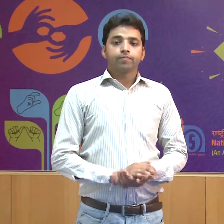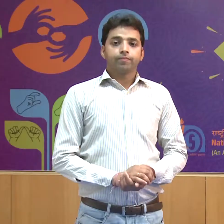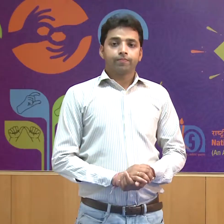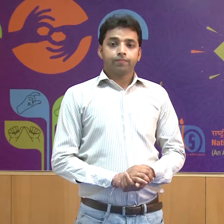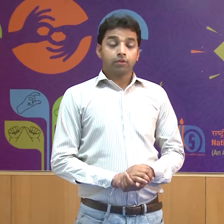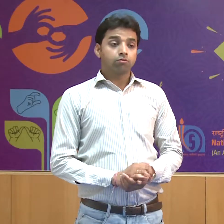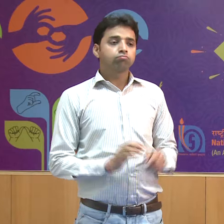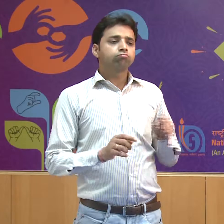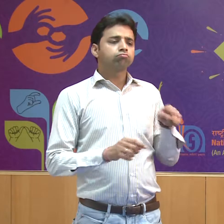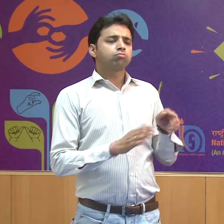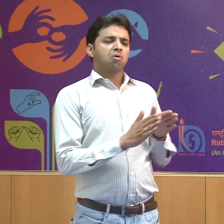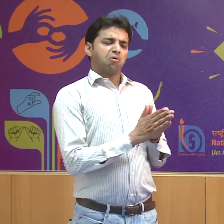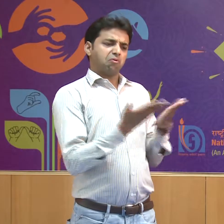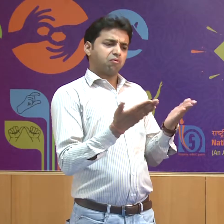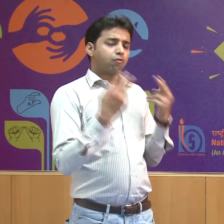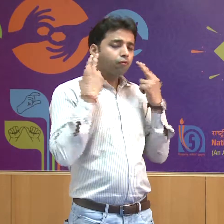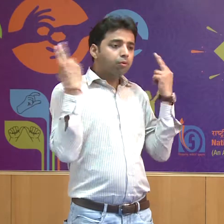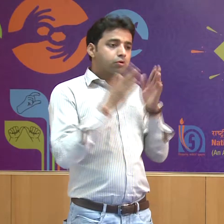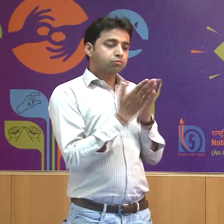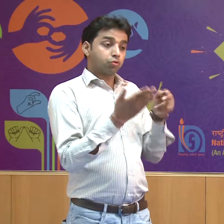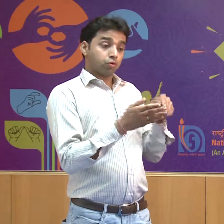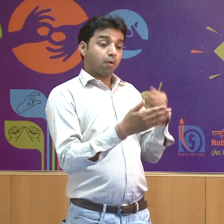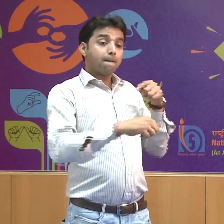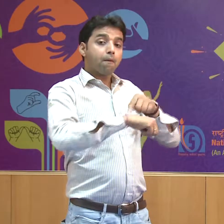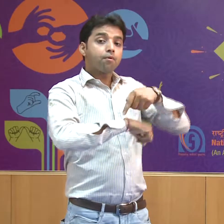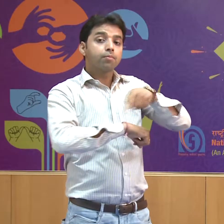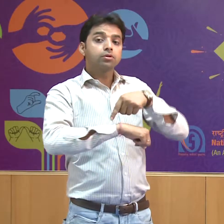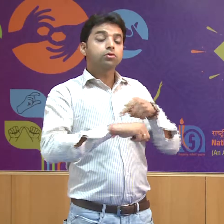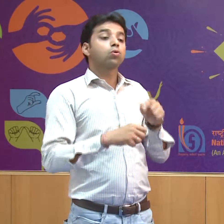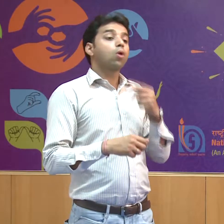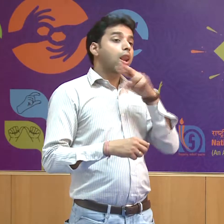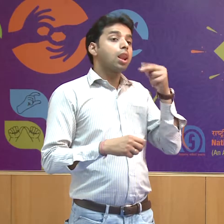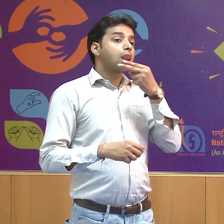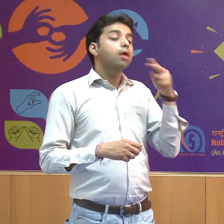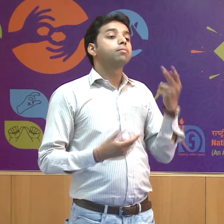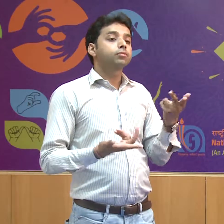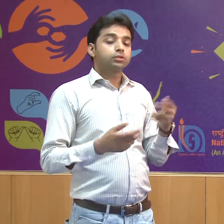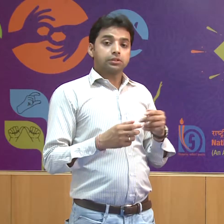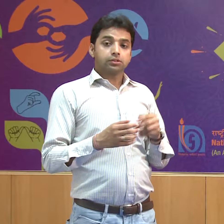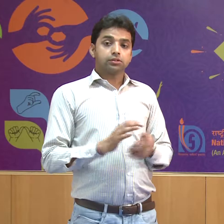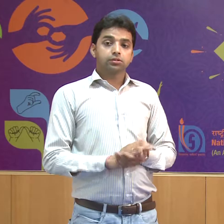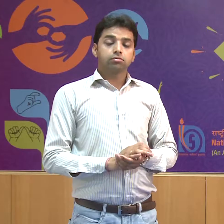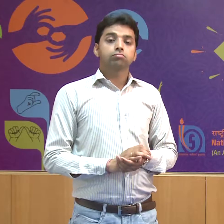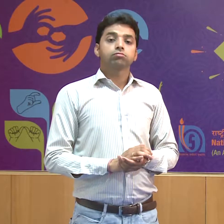There is a famous book from the period called as Sirat Fizuz